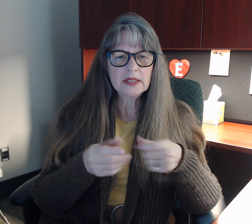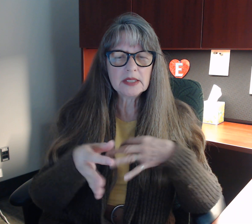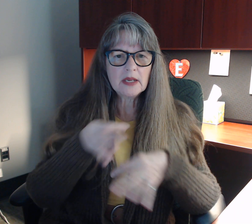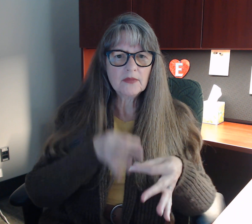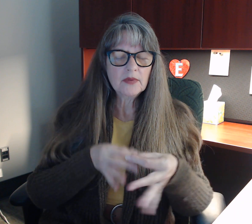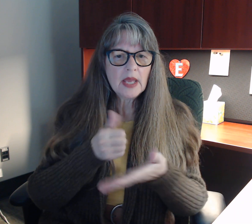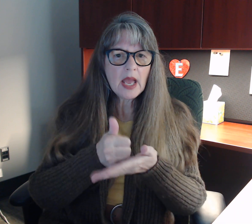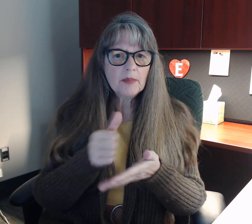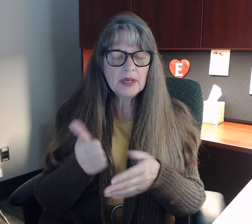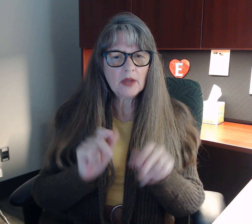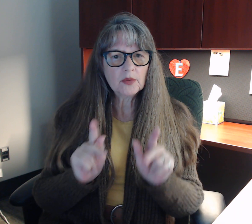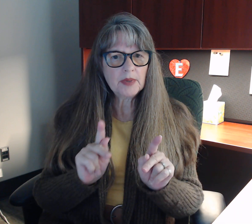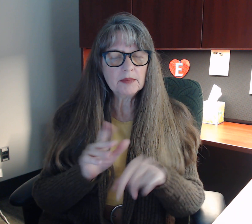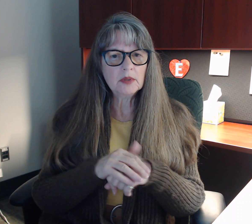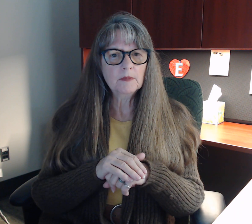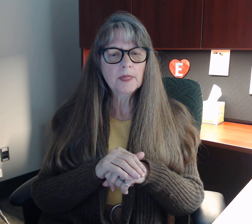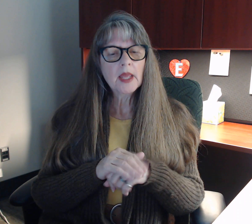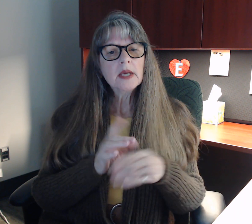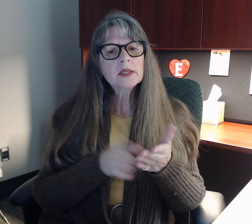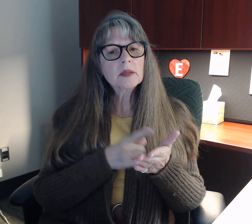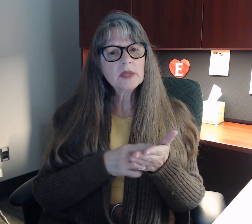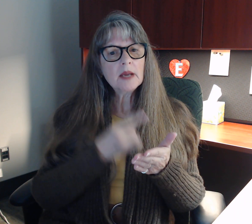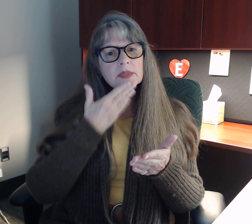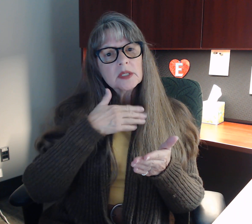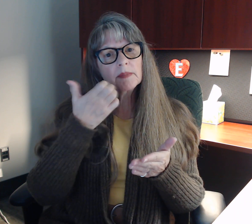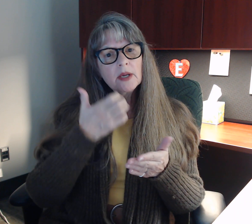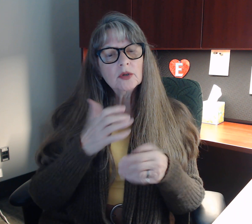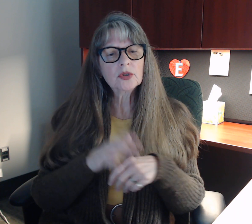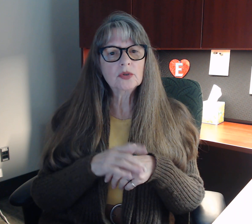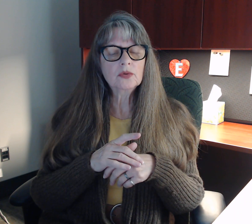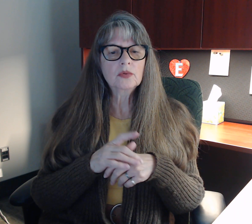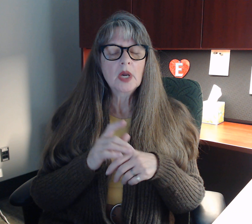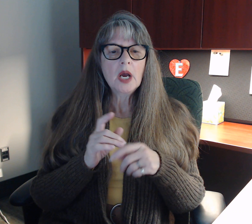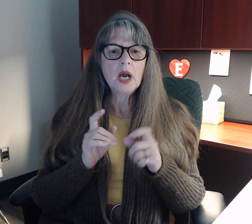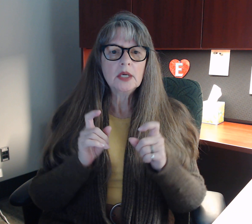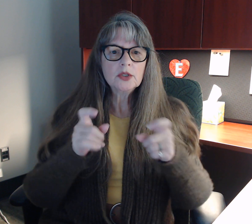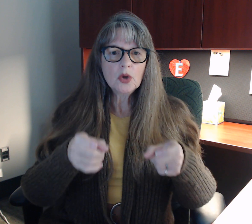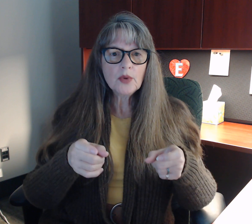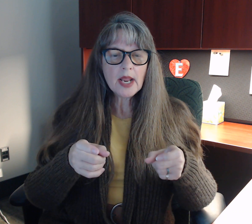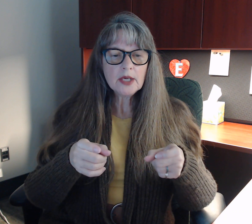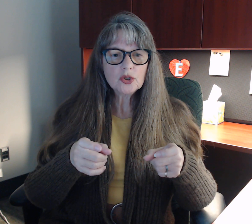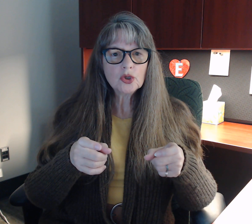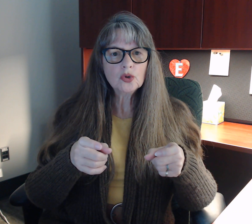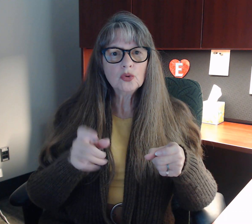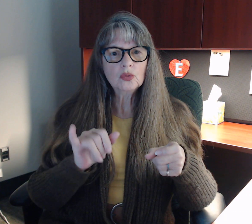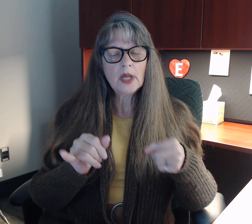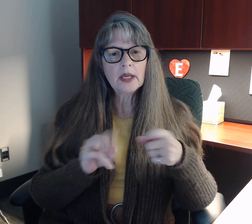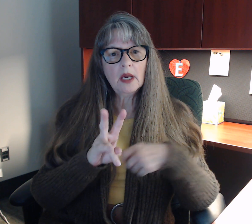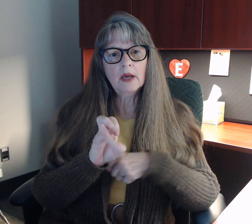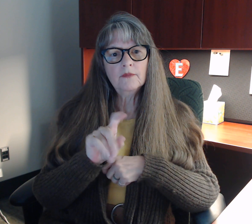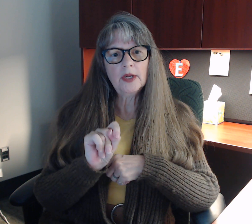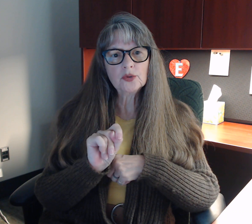instead of helping other people. Sometimes it's better to donate to like a